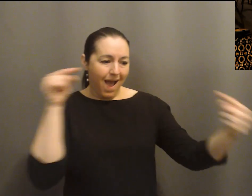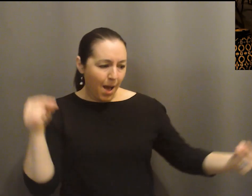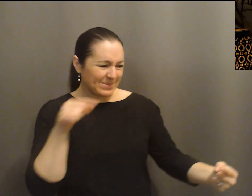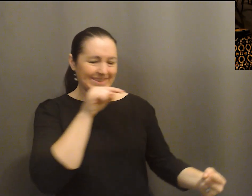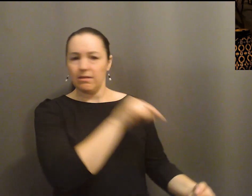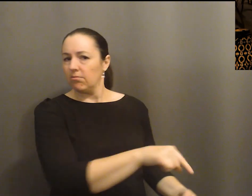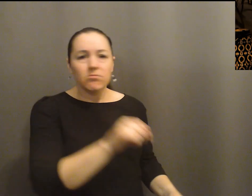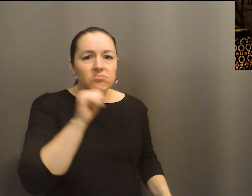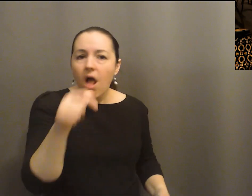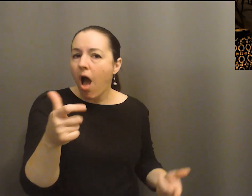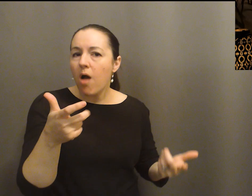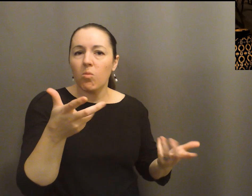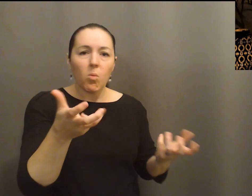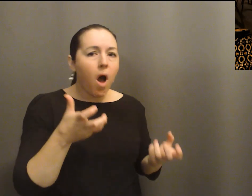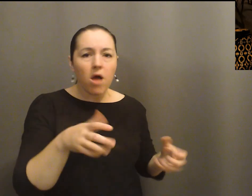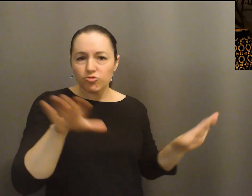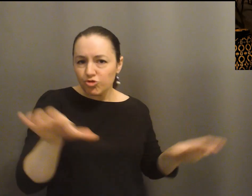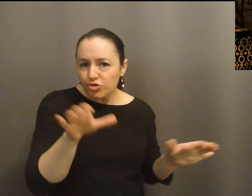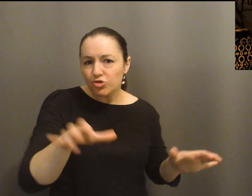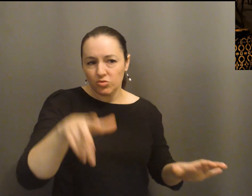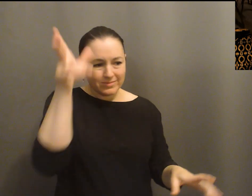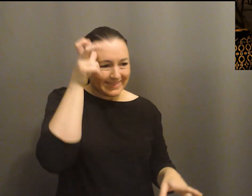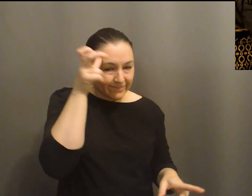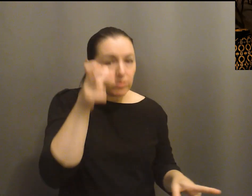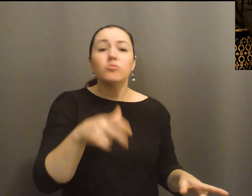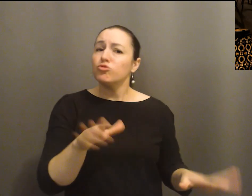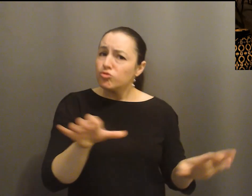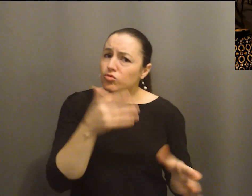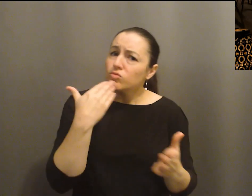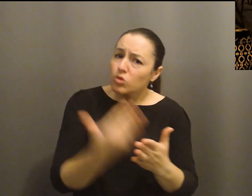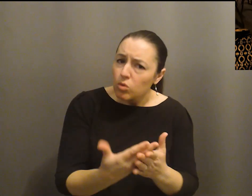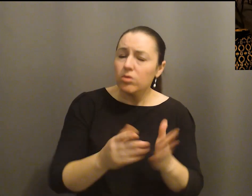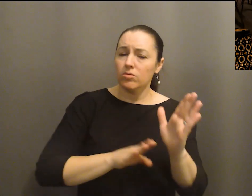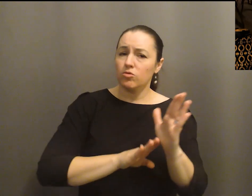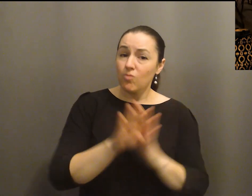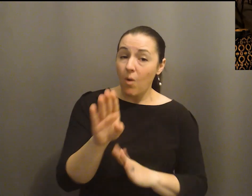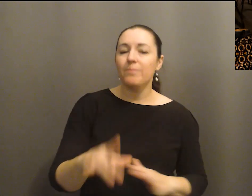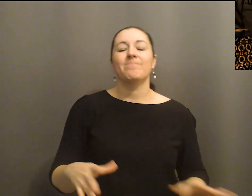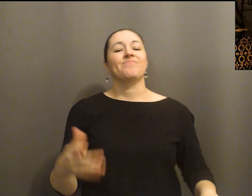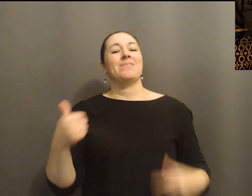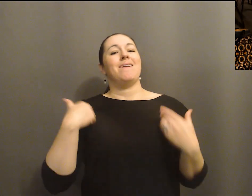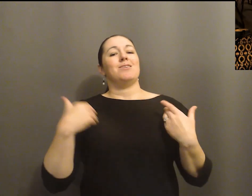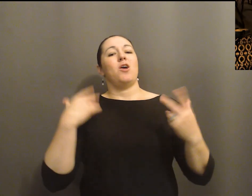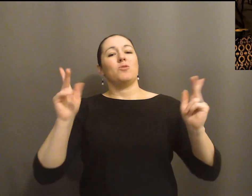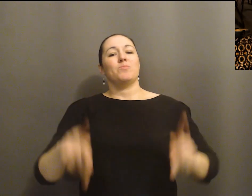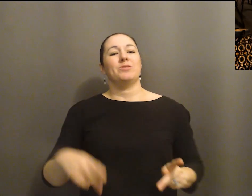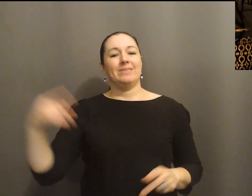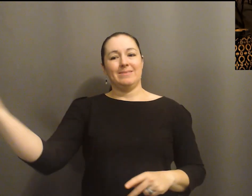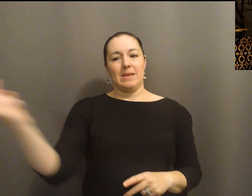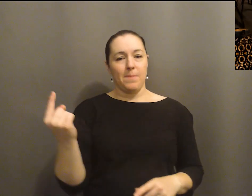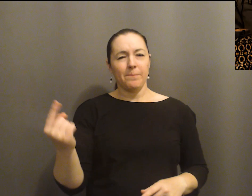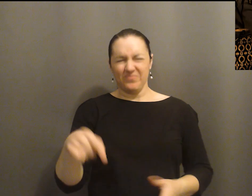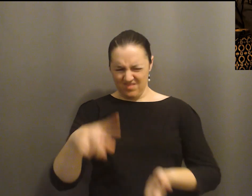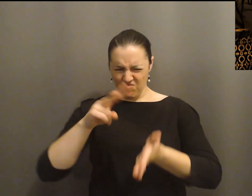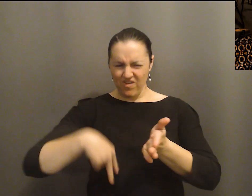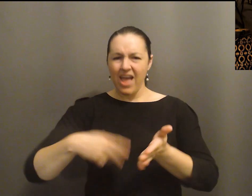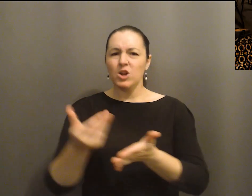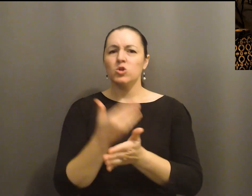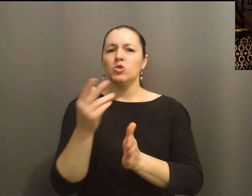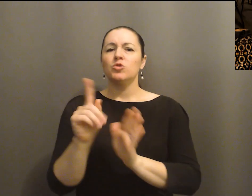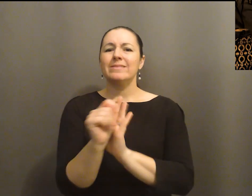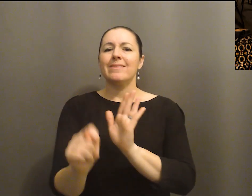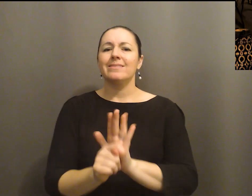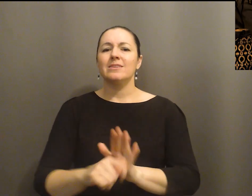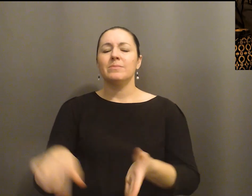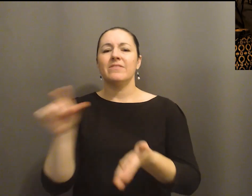Desires To do good To grow I had a young person Come to me recently And asked me They had read the verse In the New